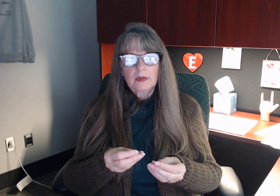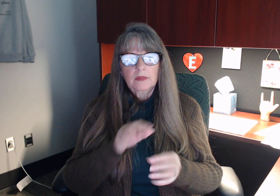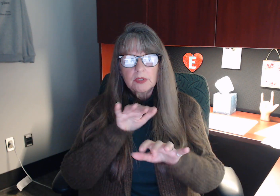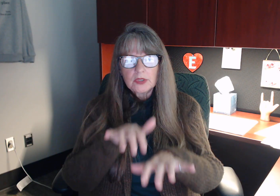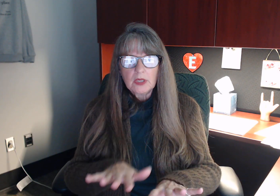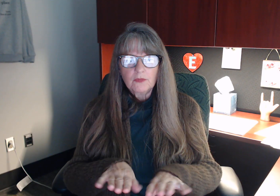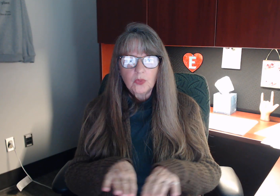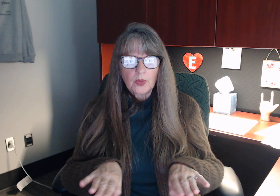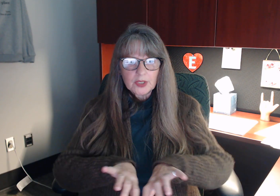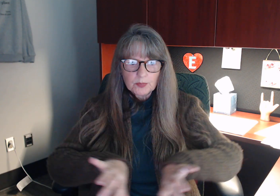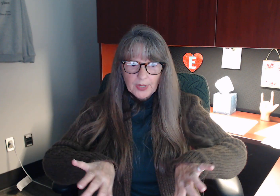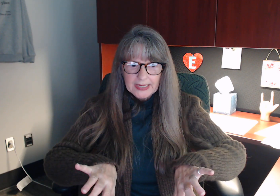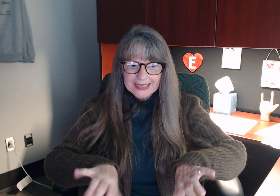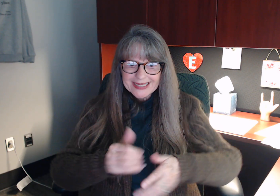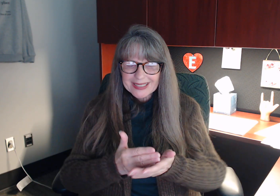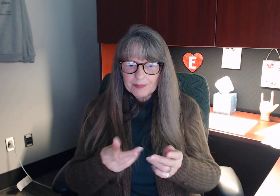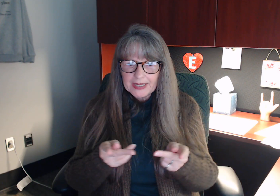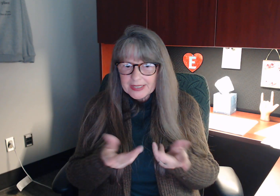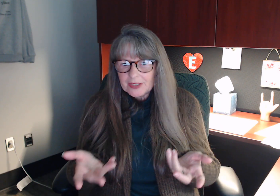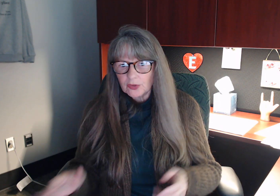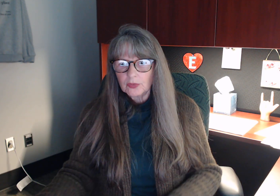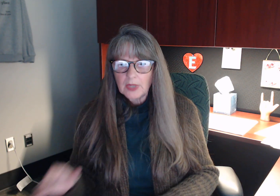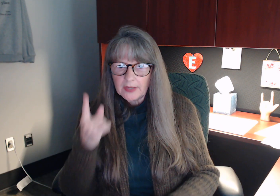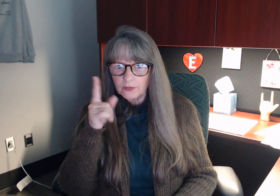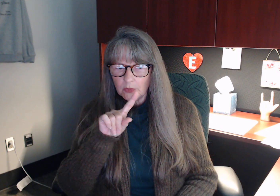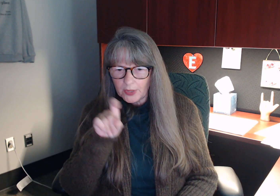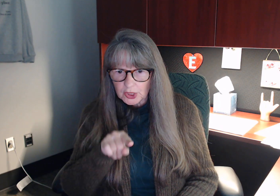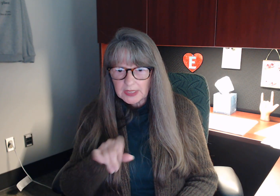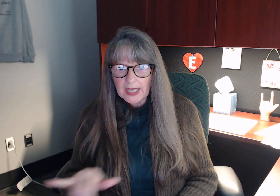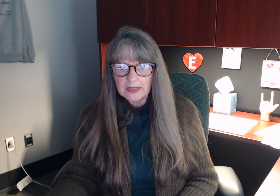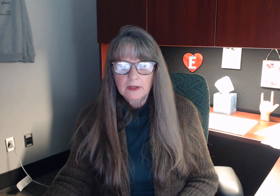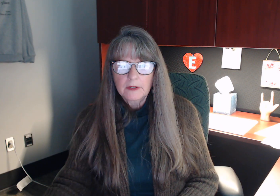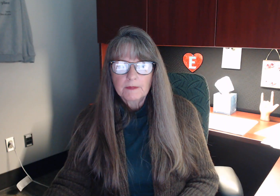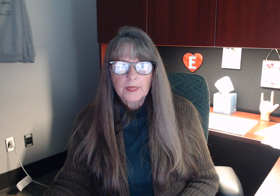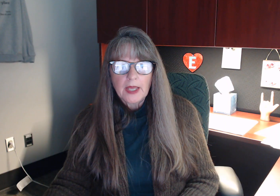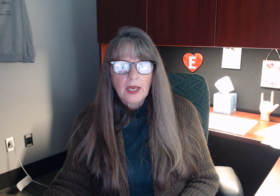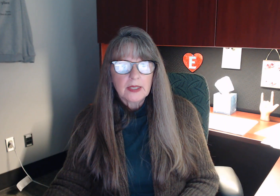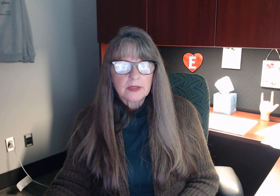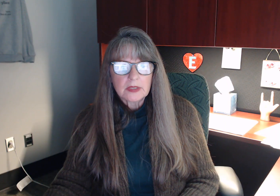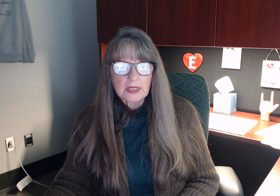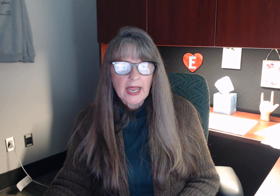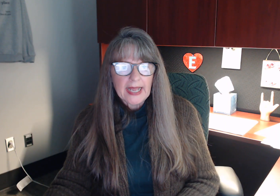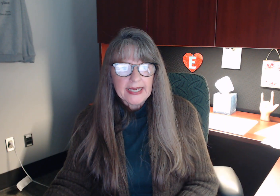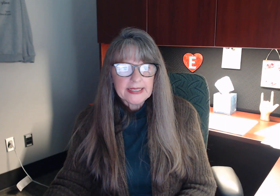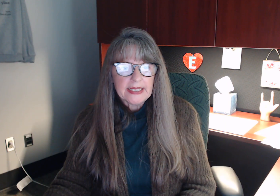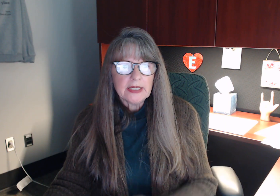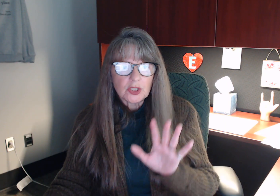the sea floor is spreading in some places, they're kind of questioning that. Slide 18, it